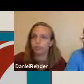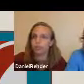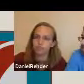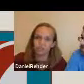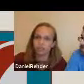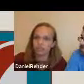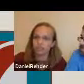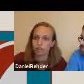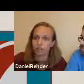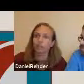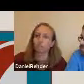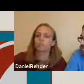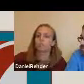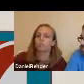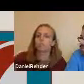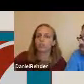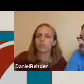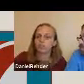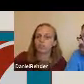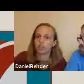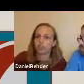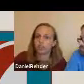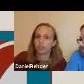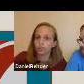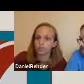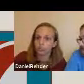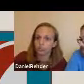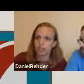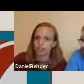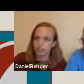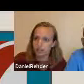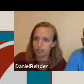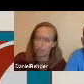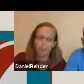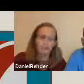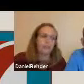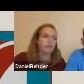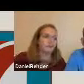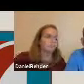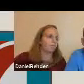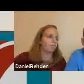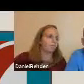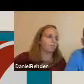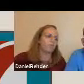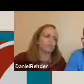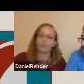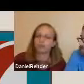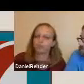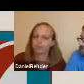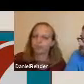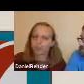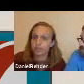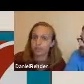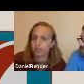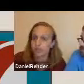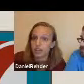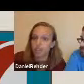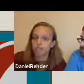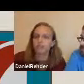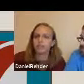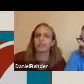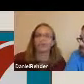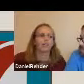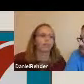Bible translation organizations will send their missionaries to SILUND for the linguistic